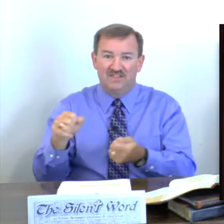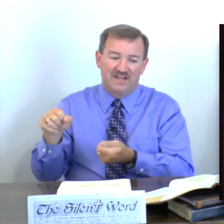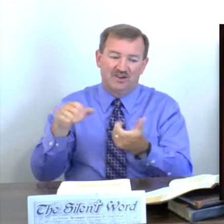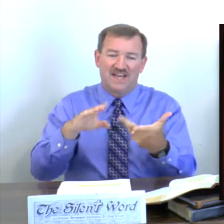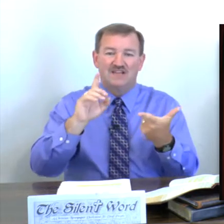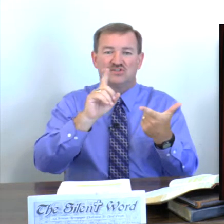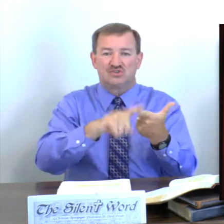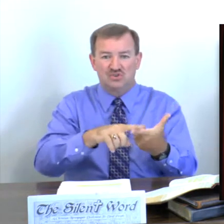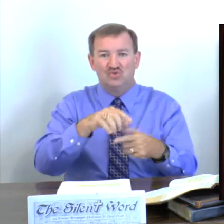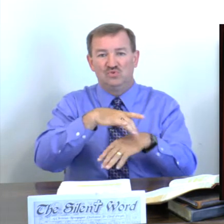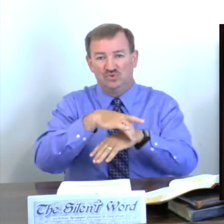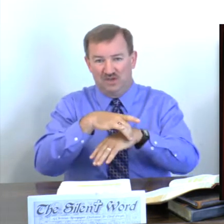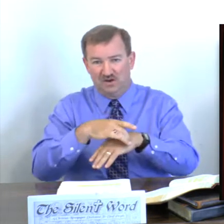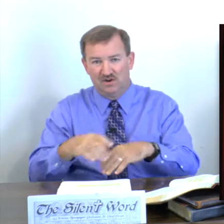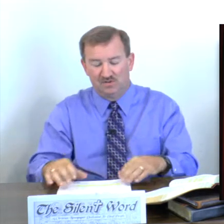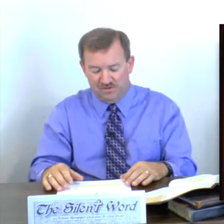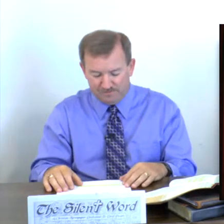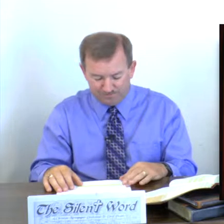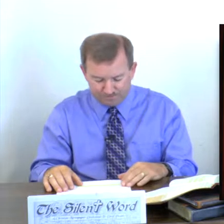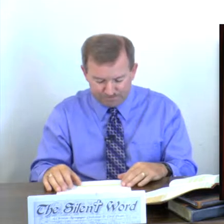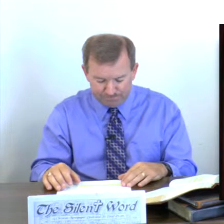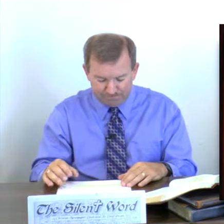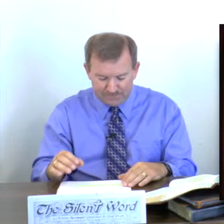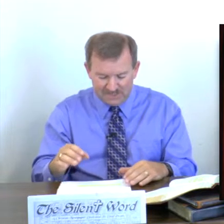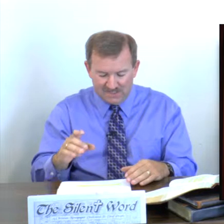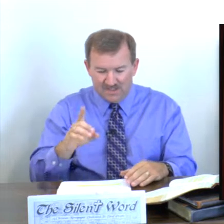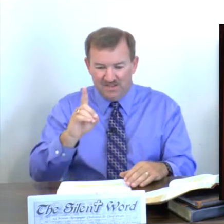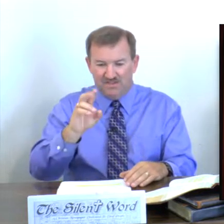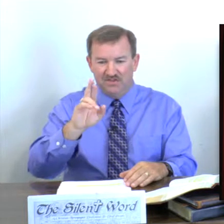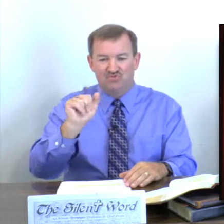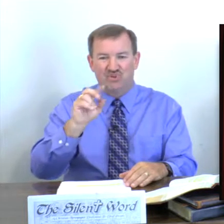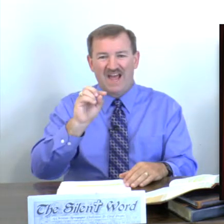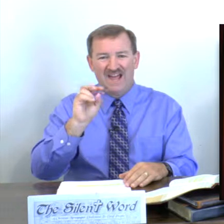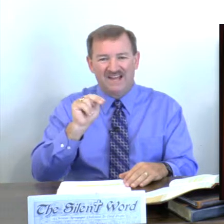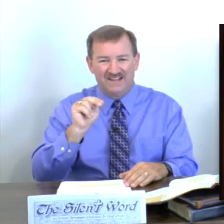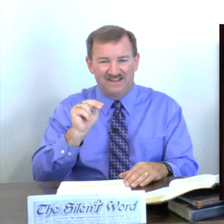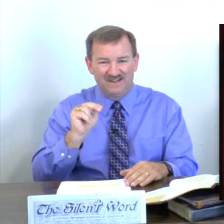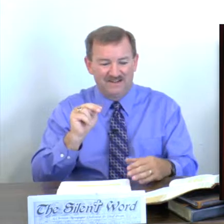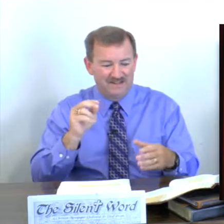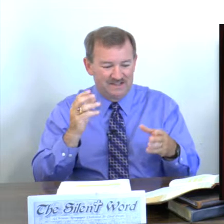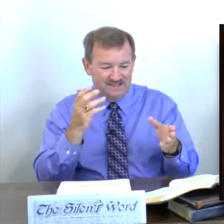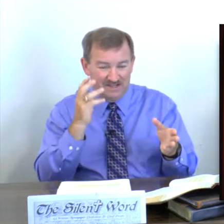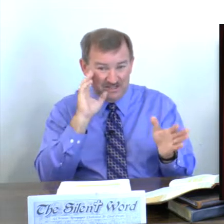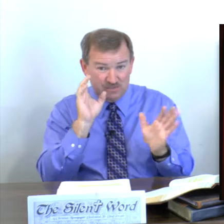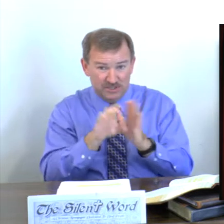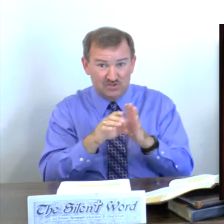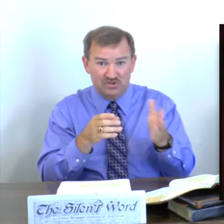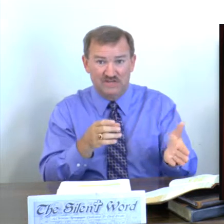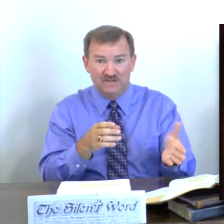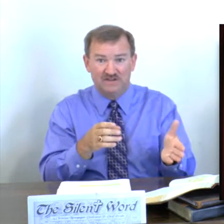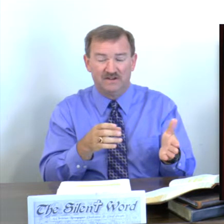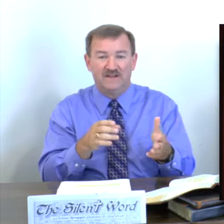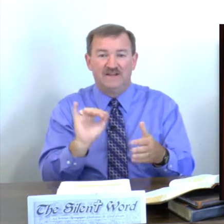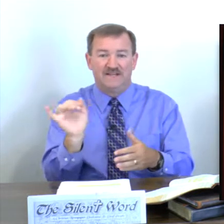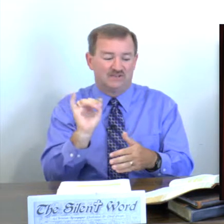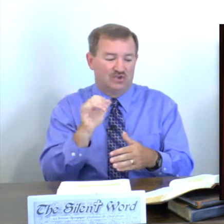They are cast to the earth. The dragon that is pictured here, it's